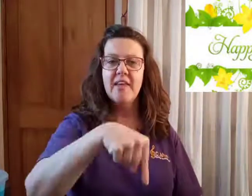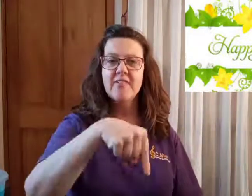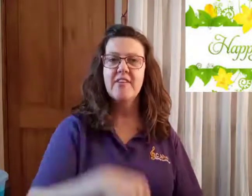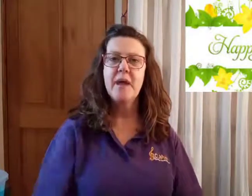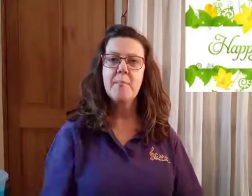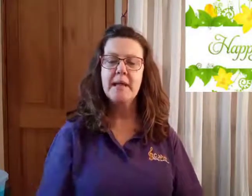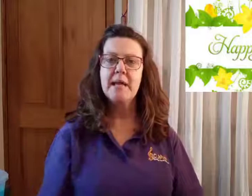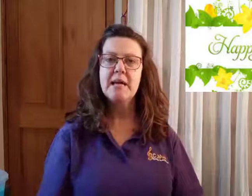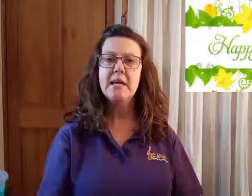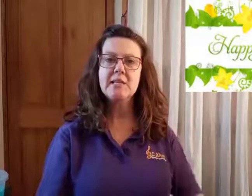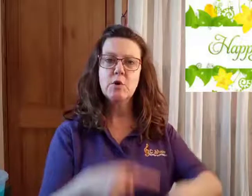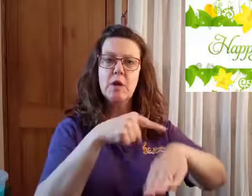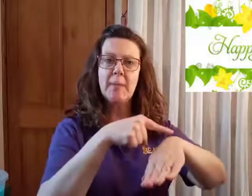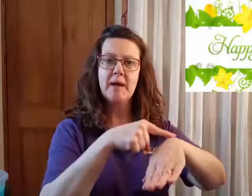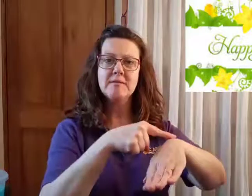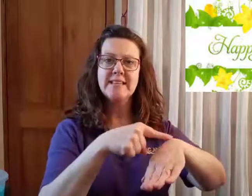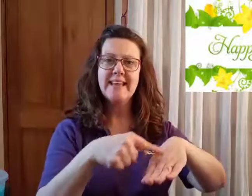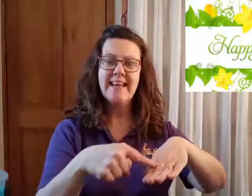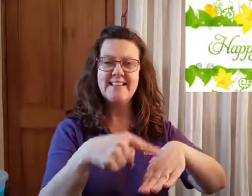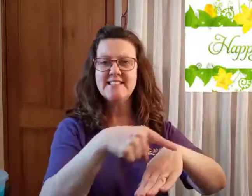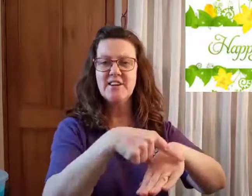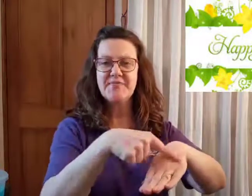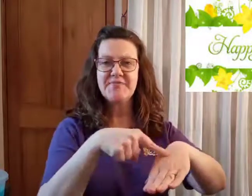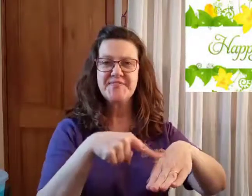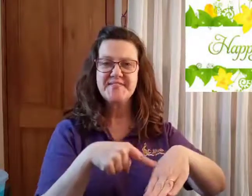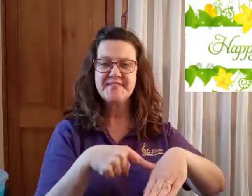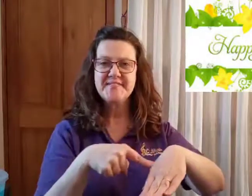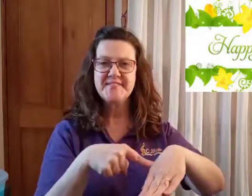This assembly is all about Easter.